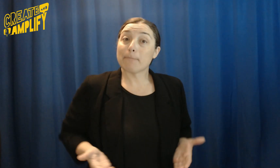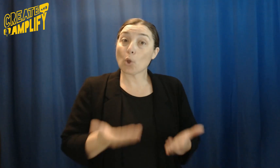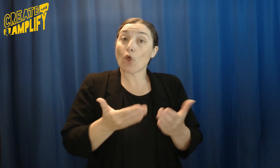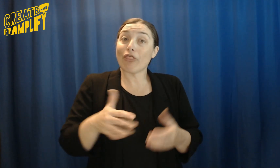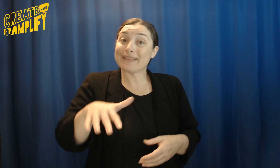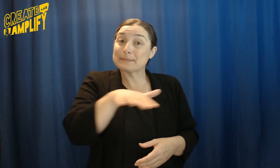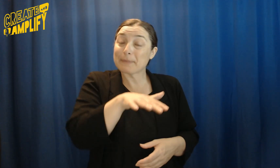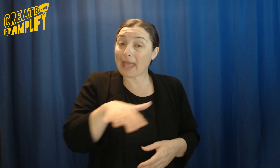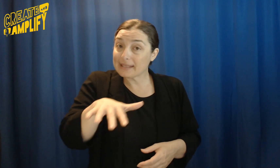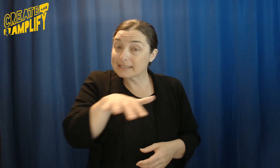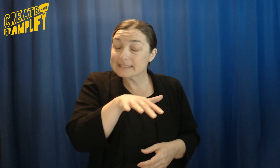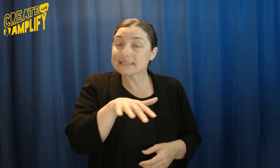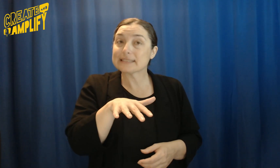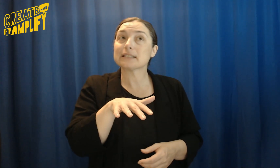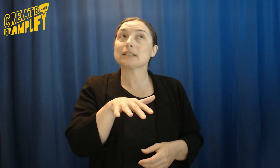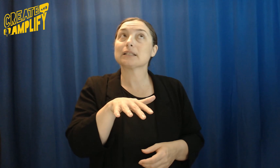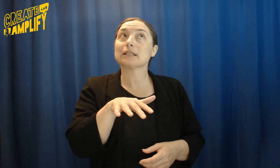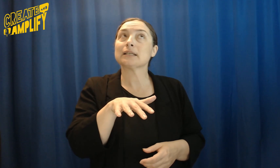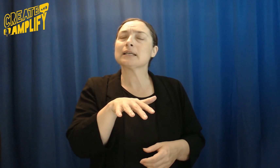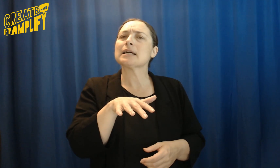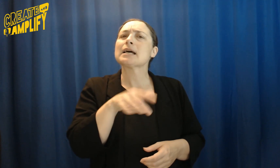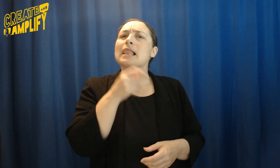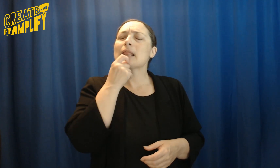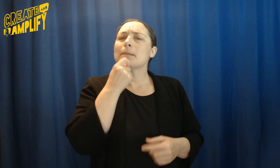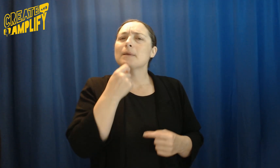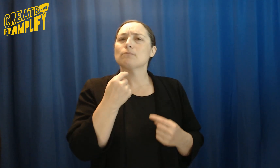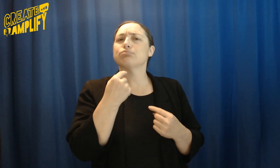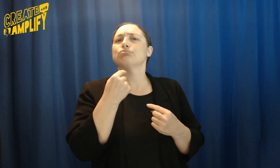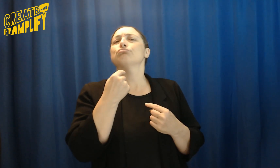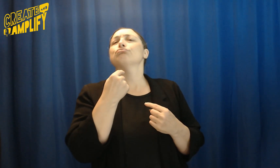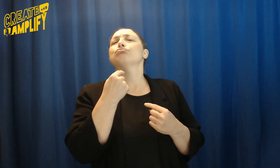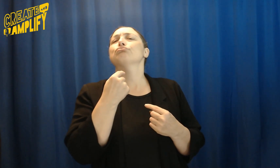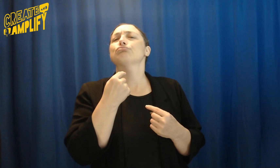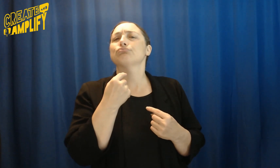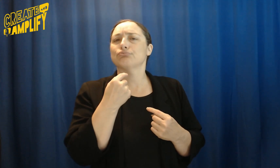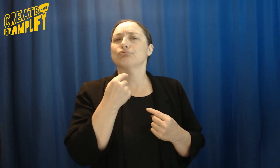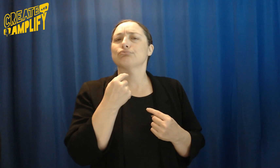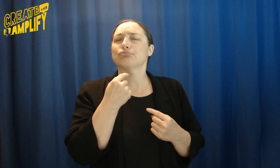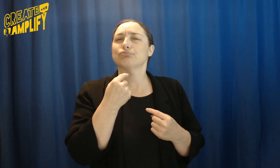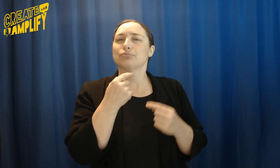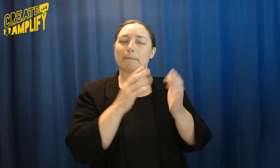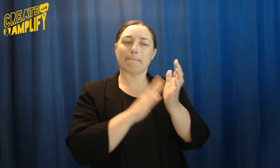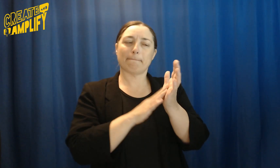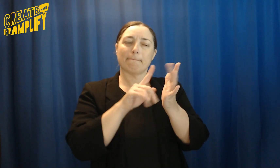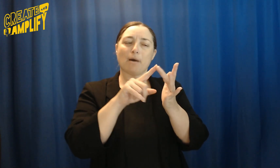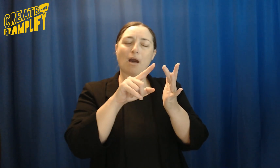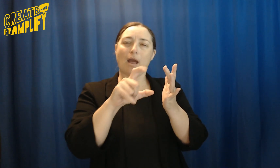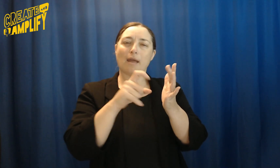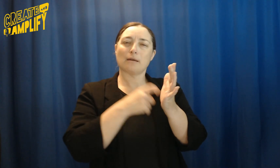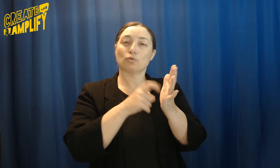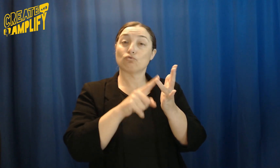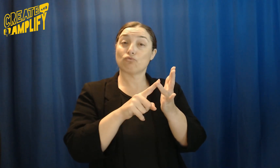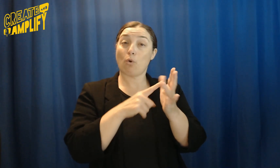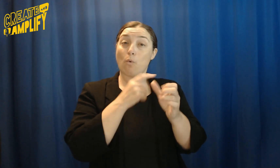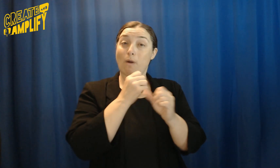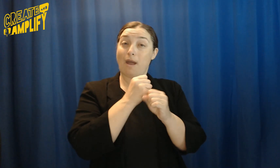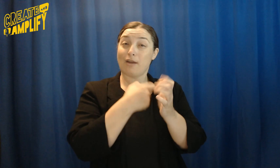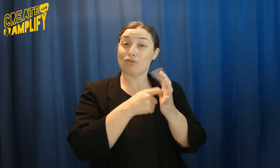quite hostile in terms of microaggressions. I'll give the example of, it's kind of like when